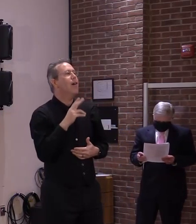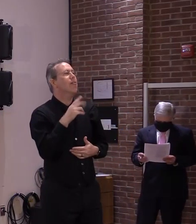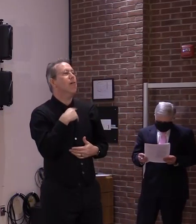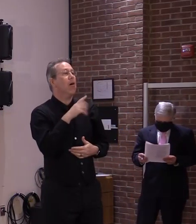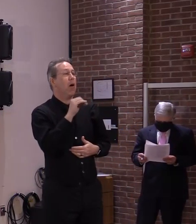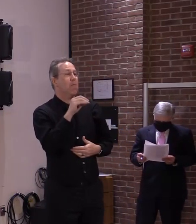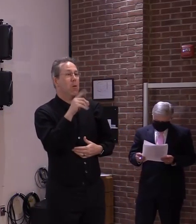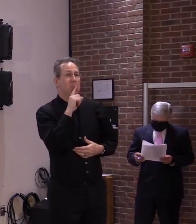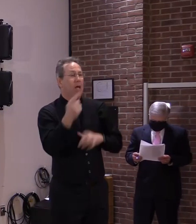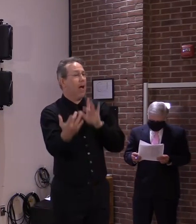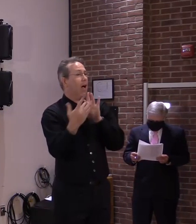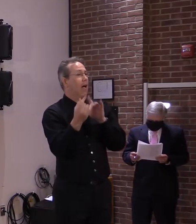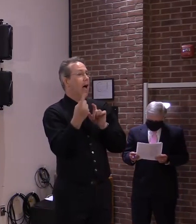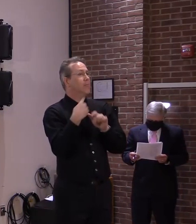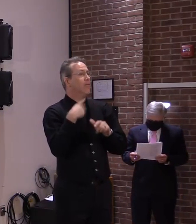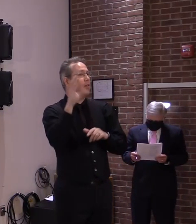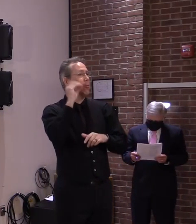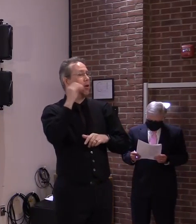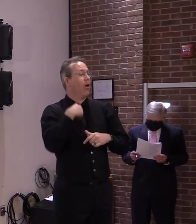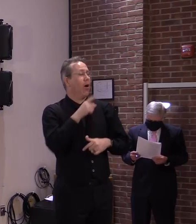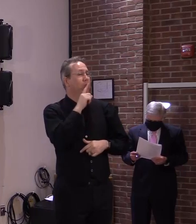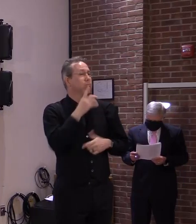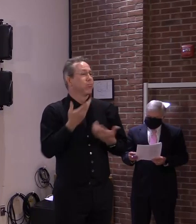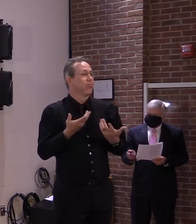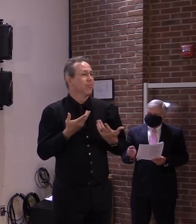That's probably not a surprise. He hasn't asked you all the way through this thing.